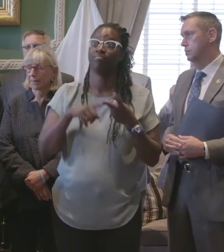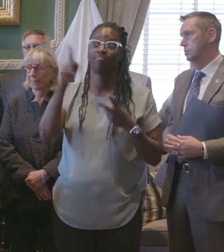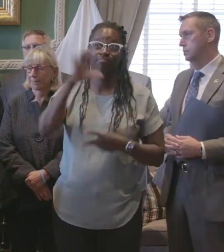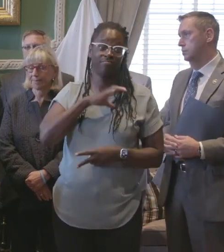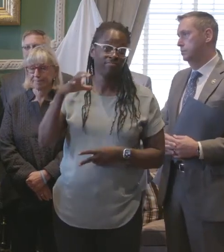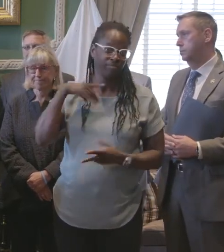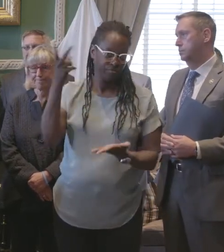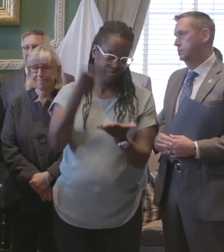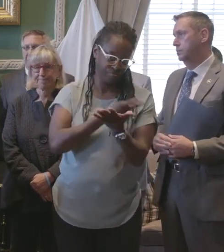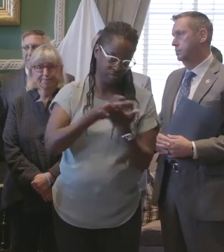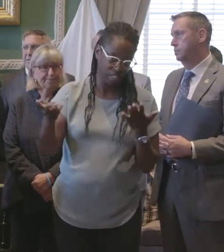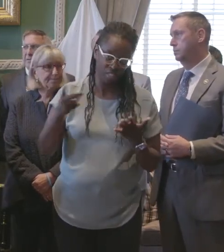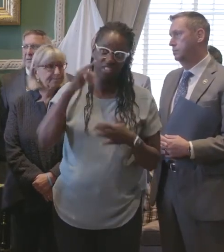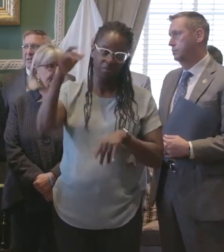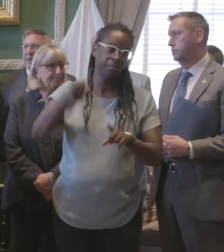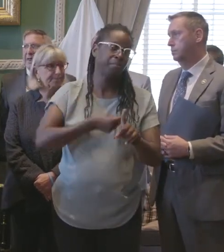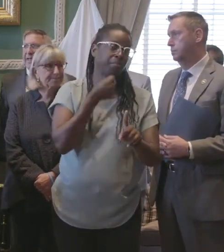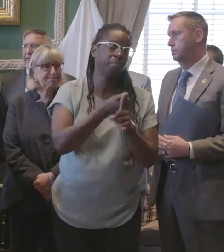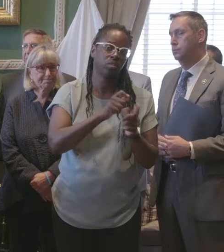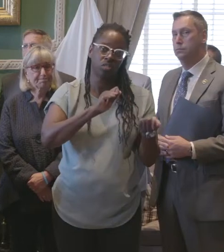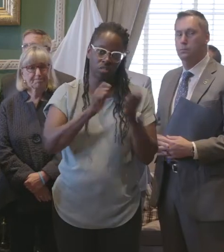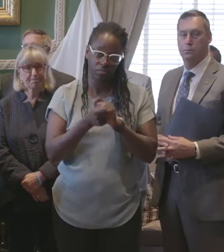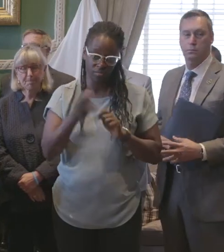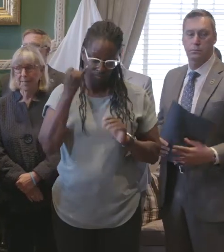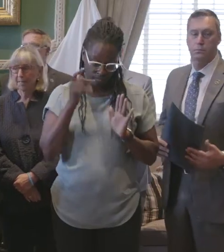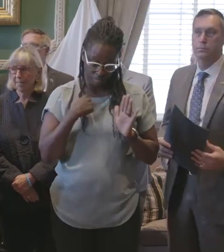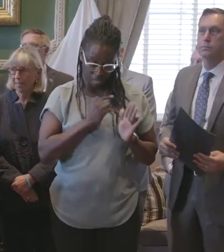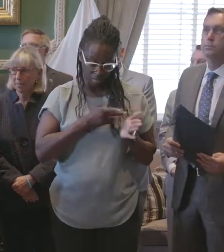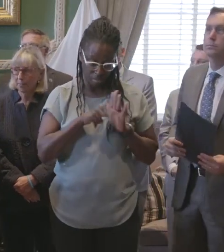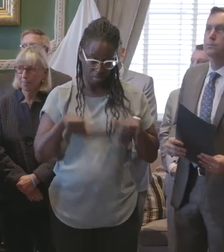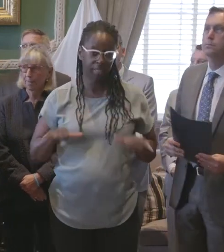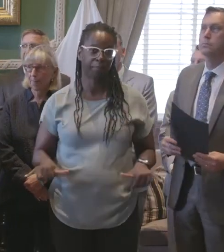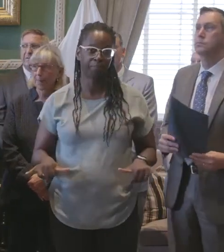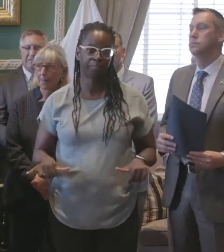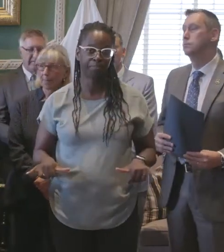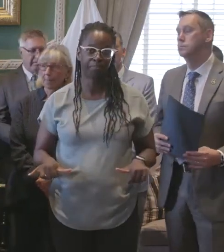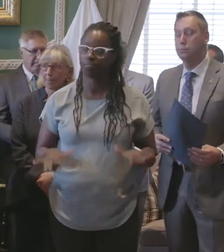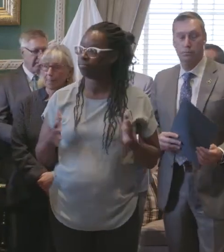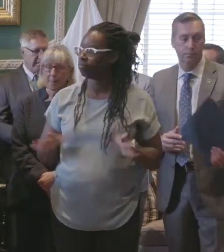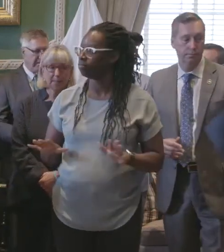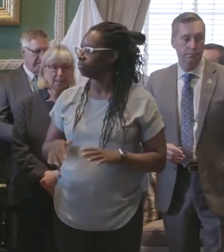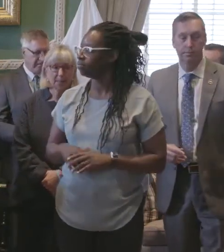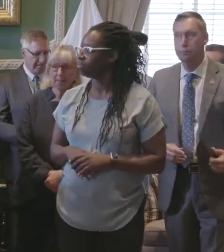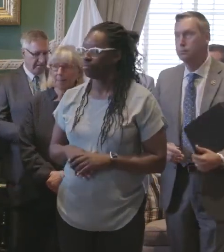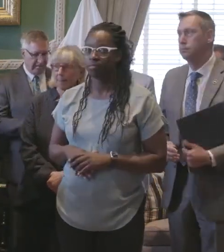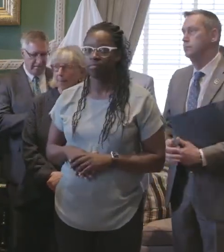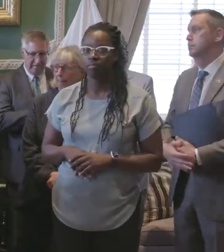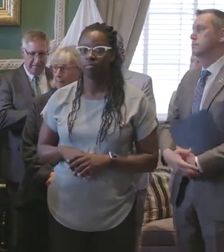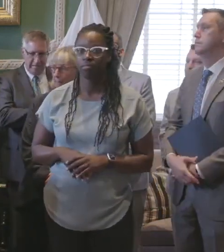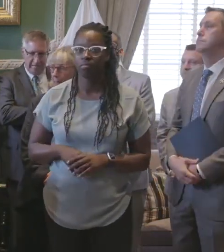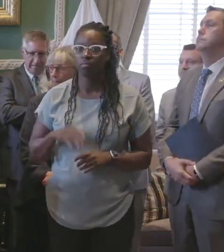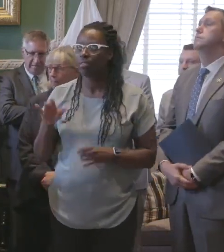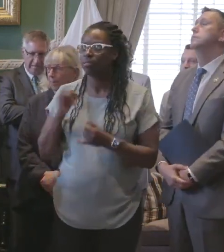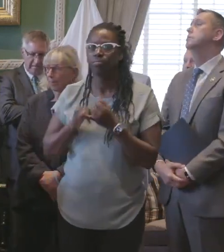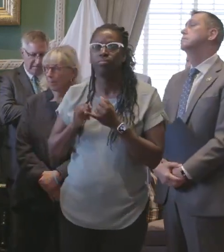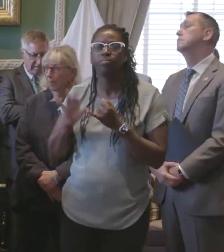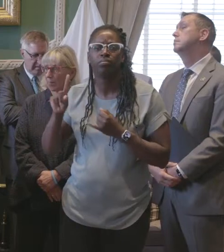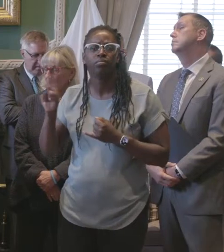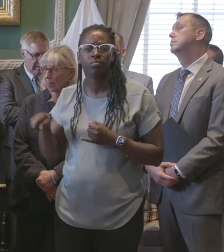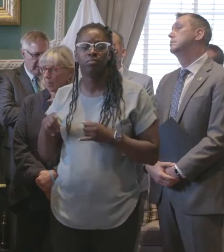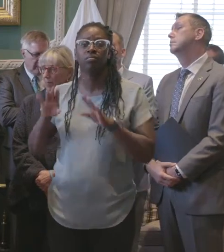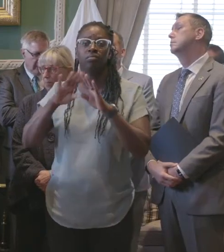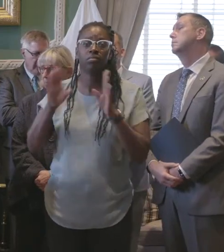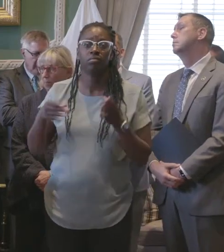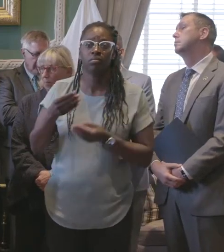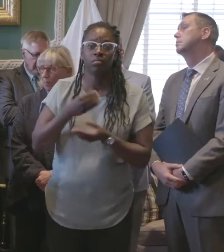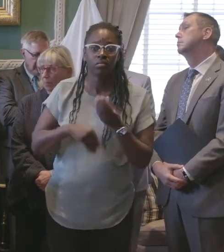to change. But the policy will remain in place. Governor, just on the end of the session, you mentioned housing, you also mentioned the economic bond bill. What other priorities do you have